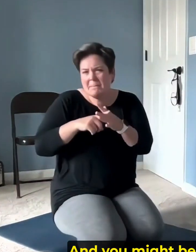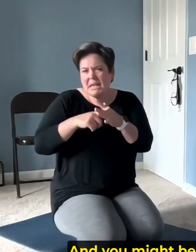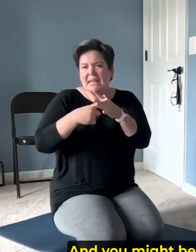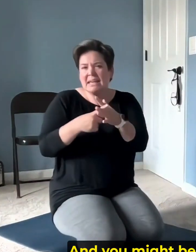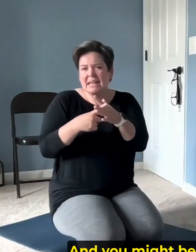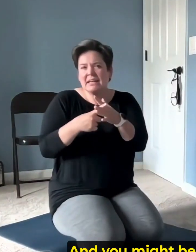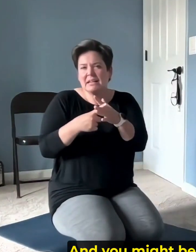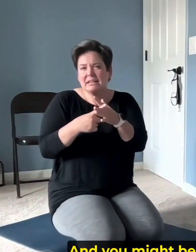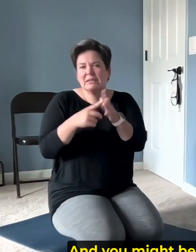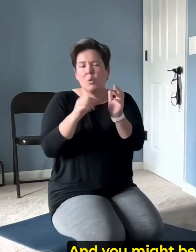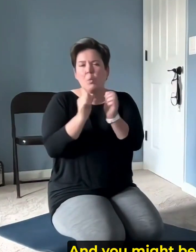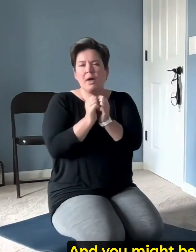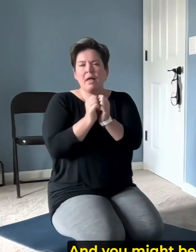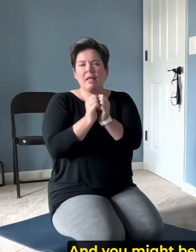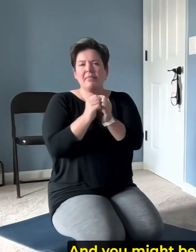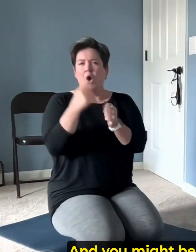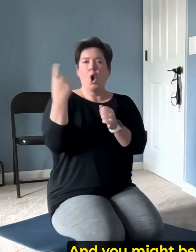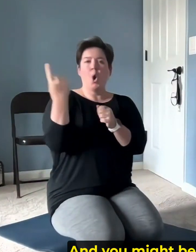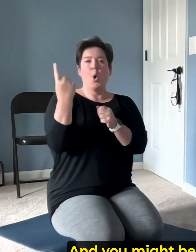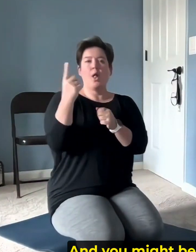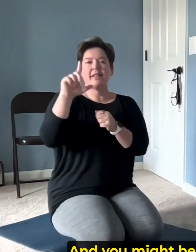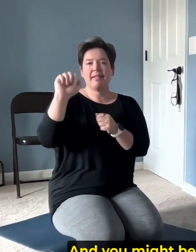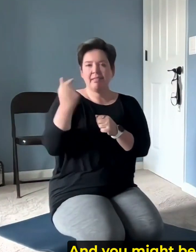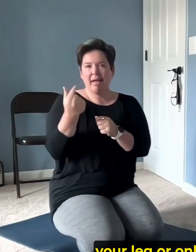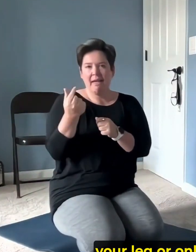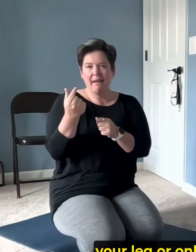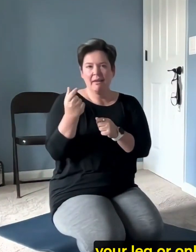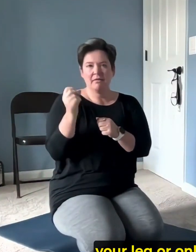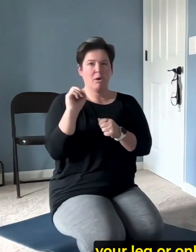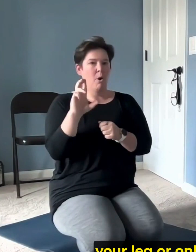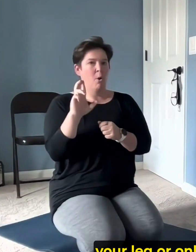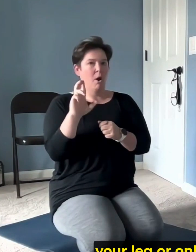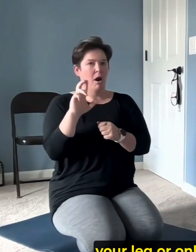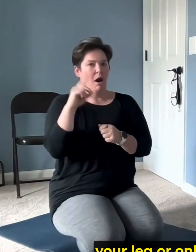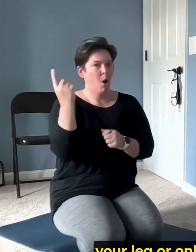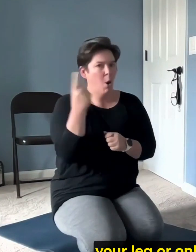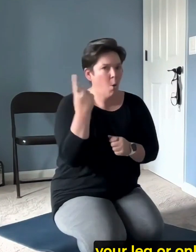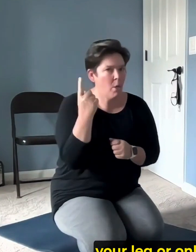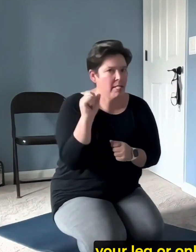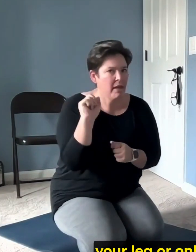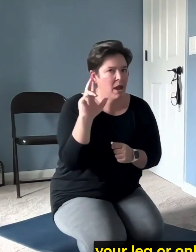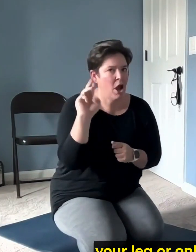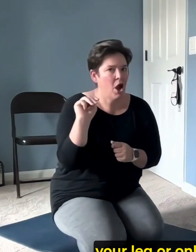And you might begin with only moving your leg or only moving an arm.